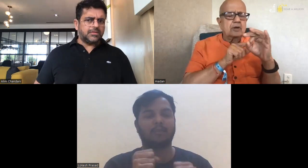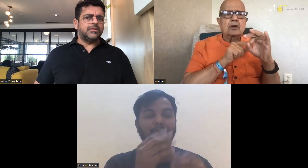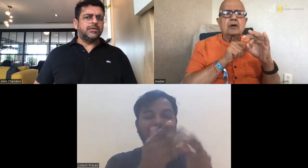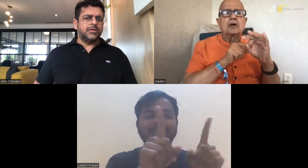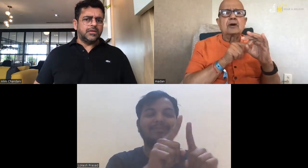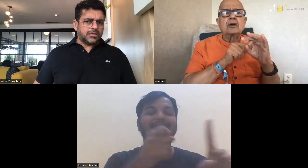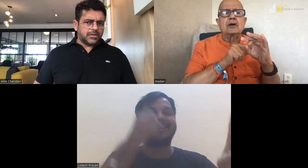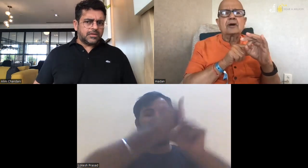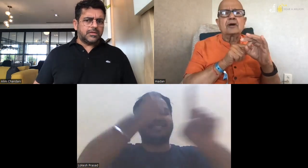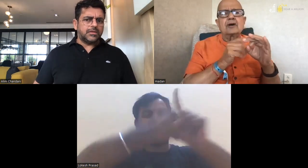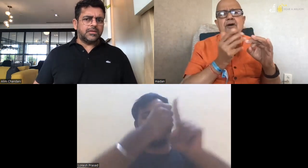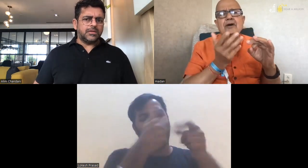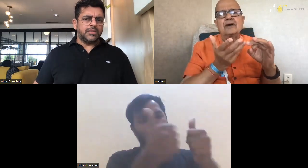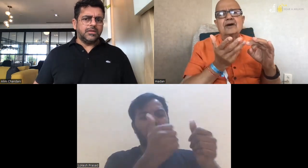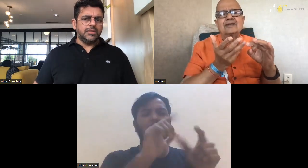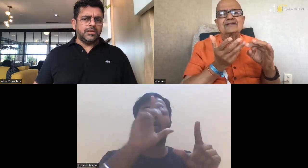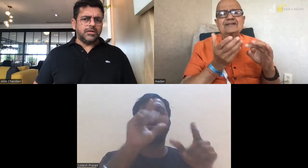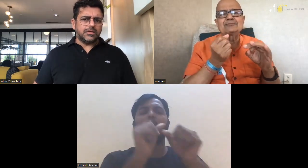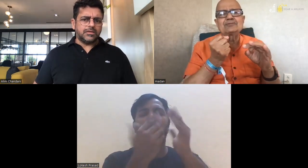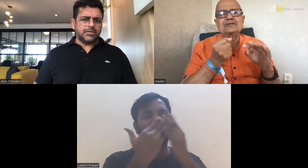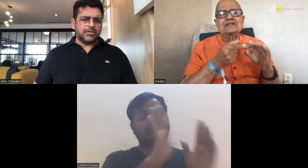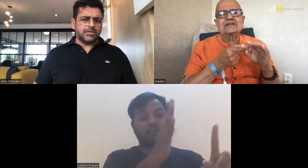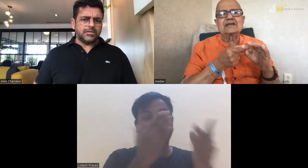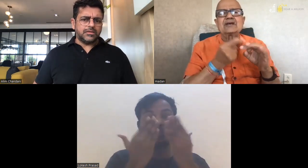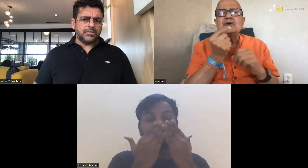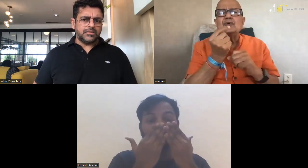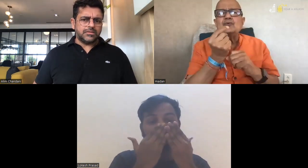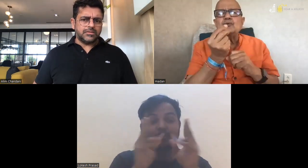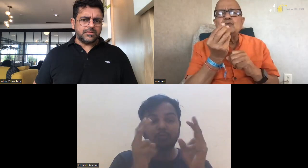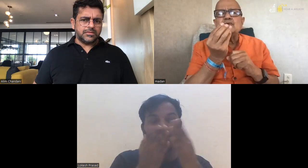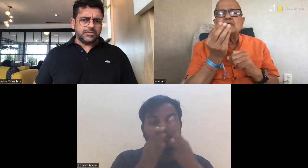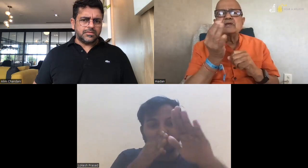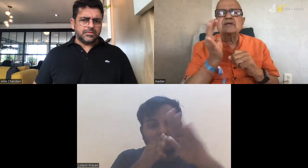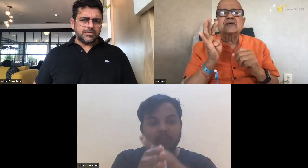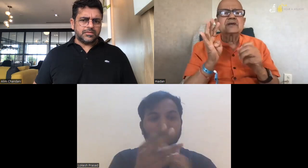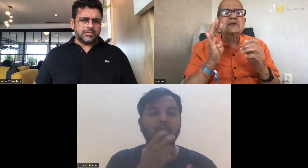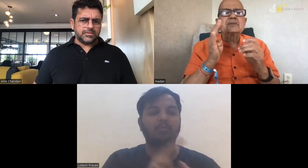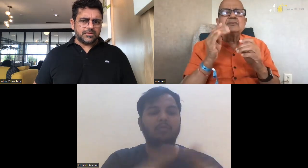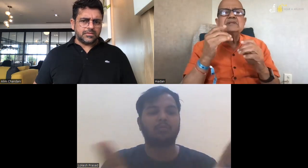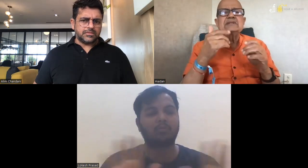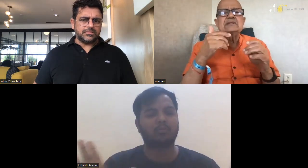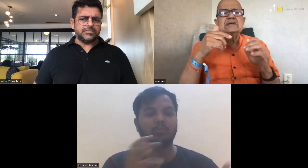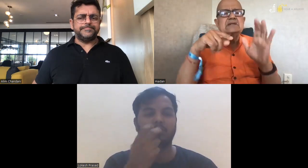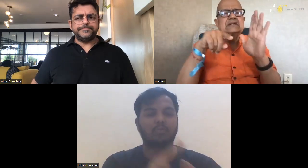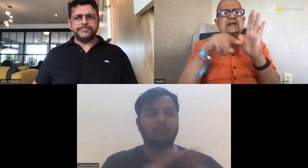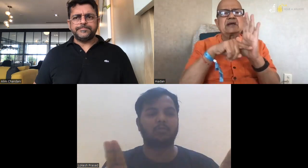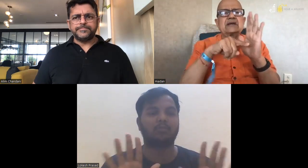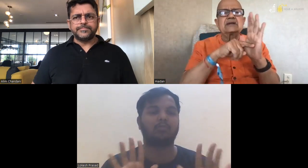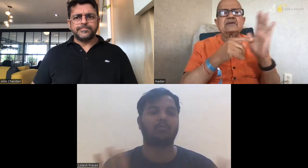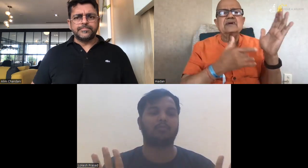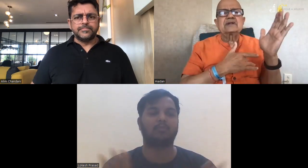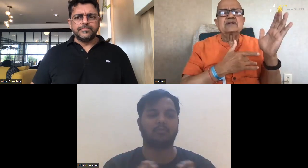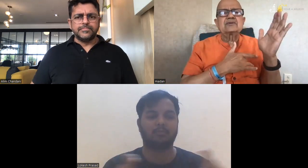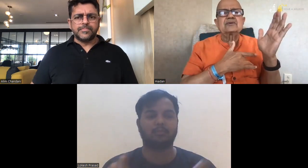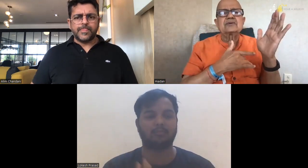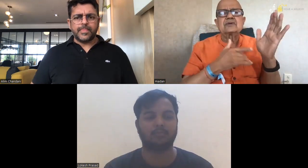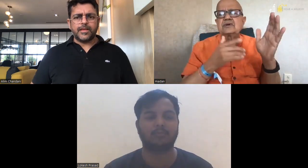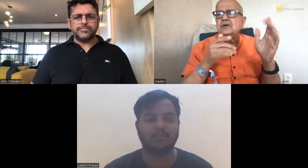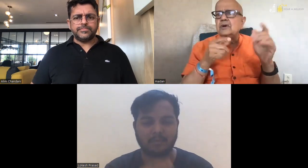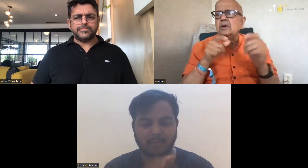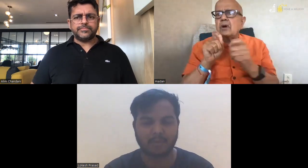I am a deaf person. This is my sign. Namaste to you all, respected people.